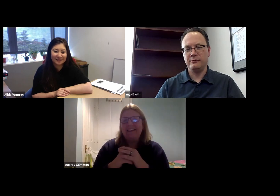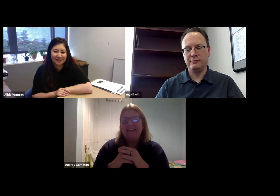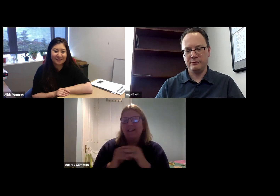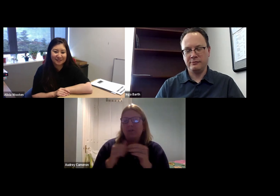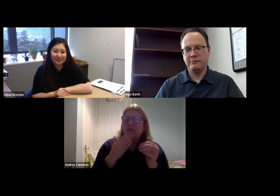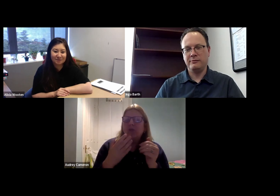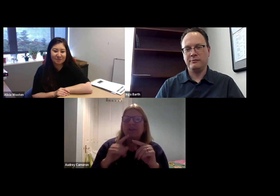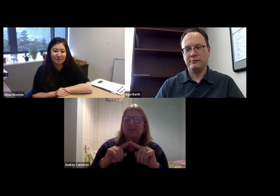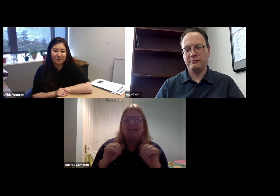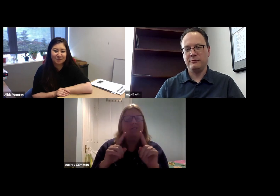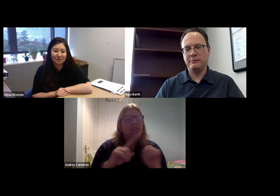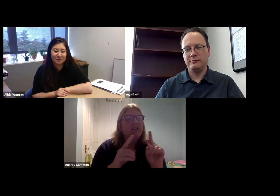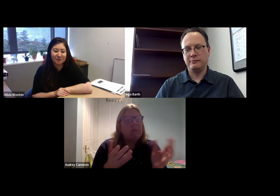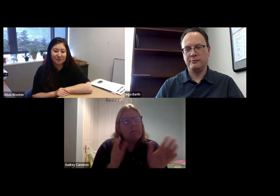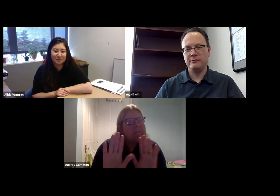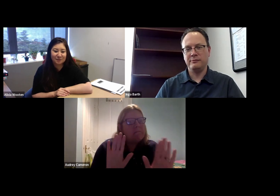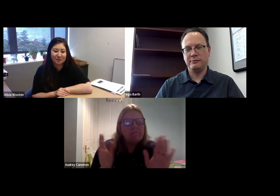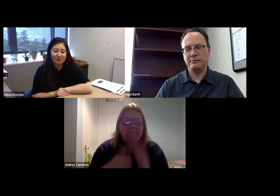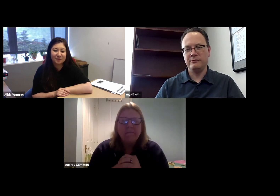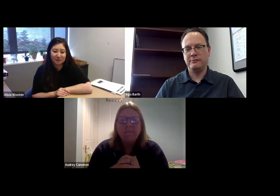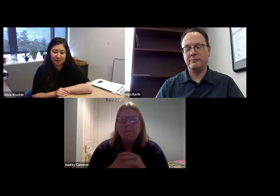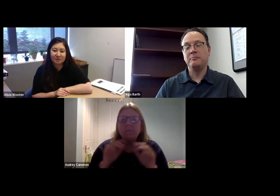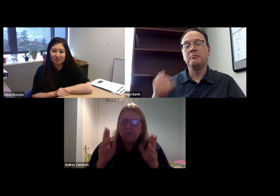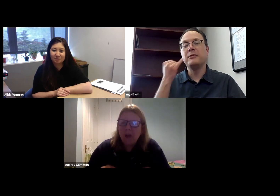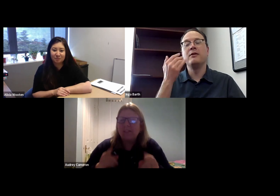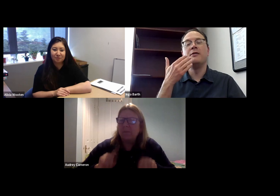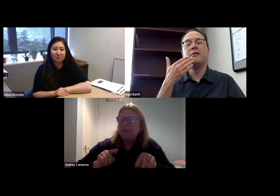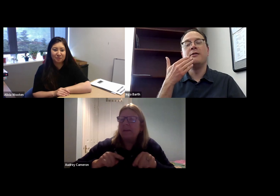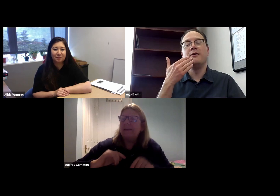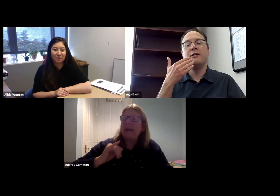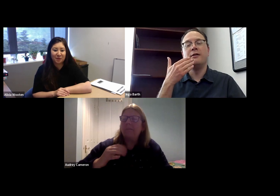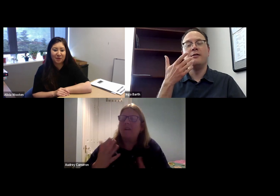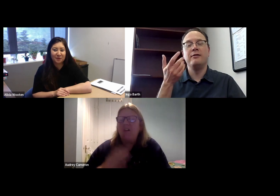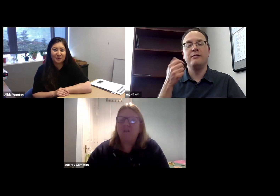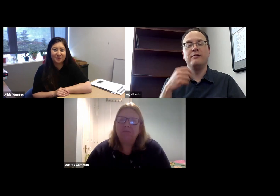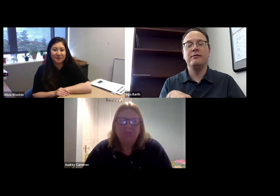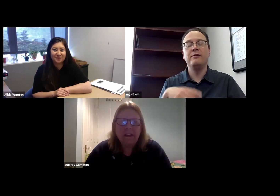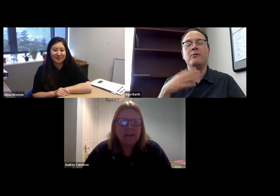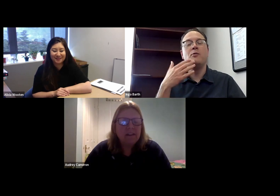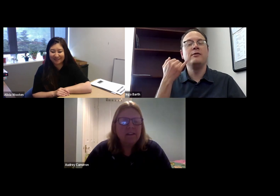It would be great to be able to see those and also be able to compare